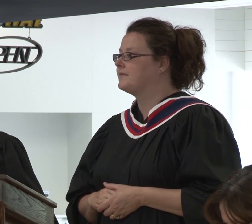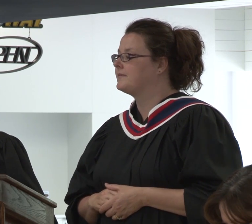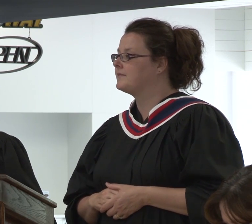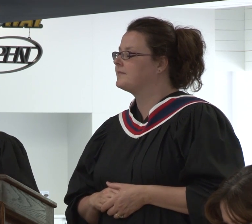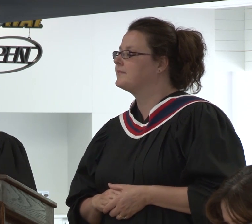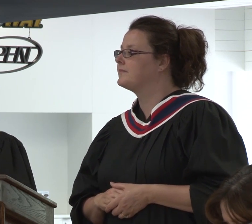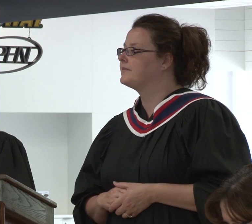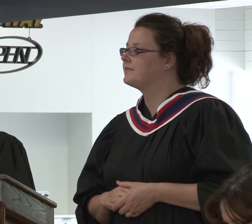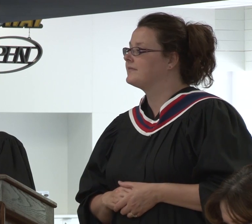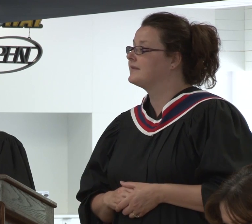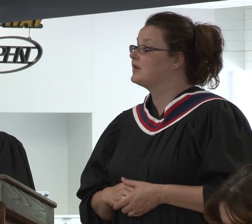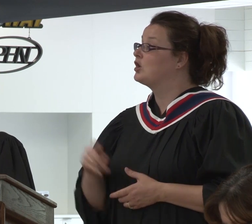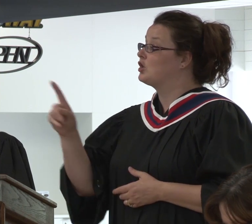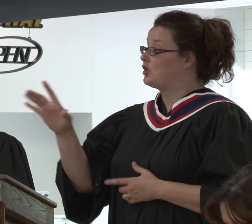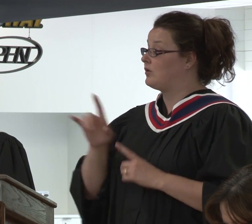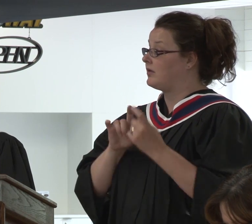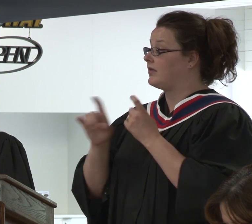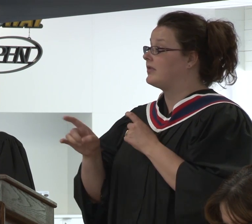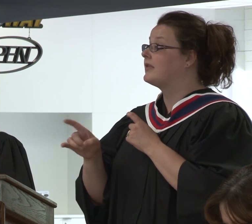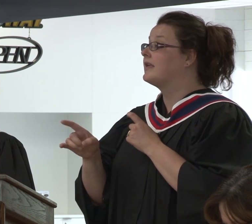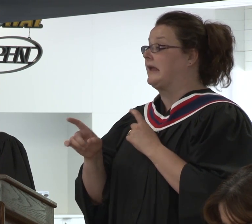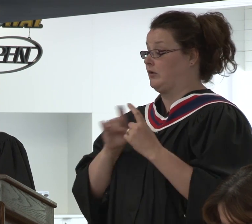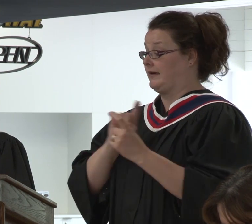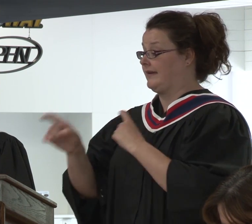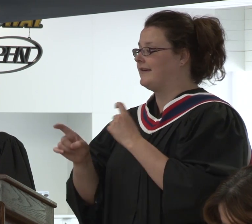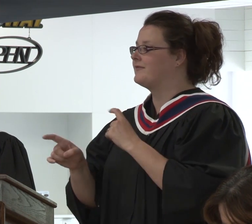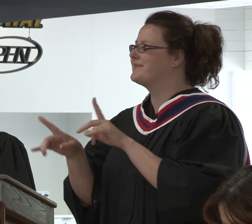time, you receive because you have given.